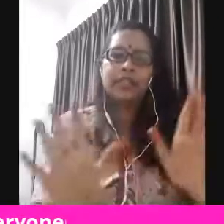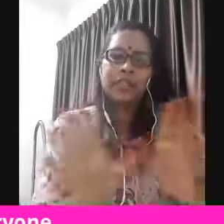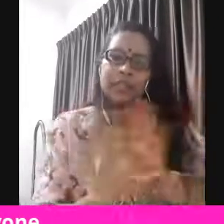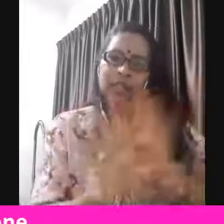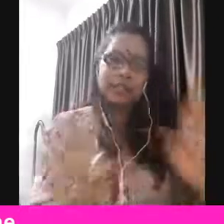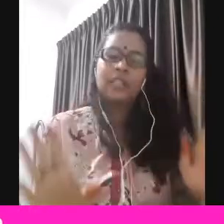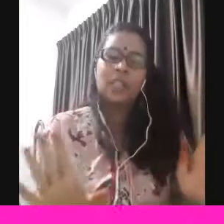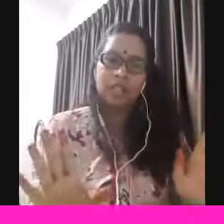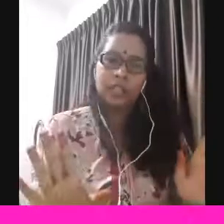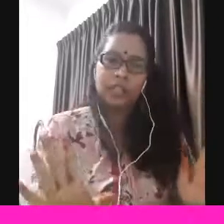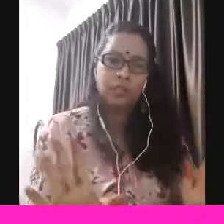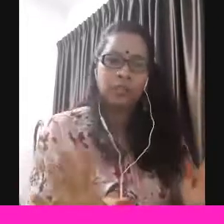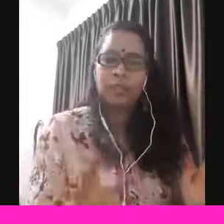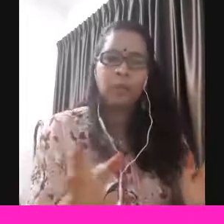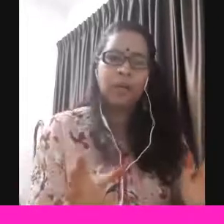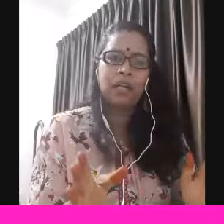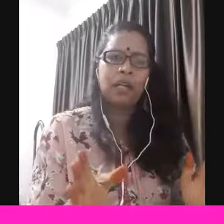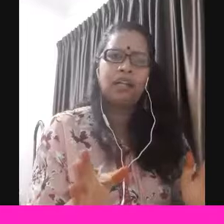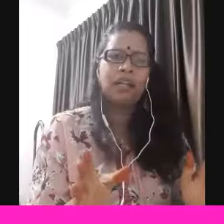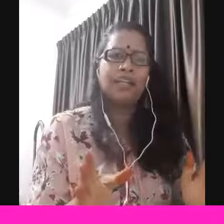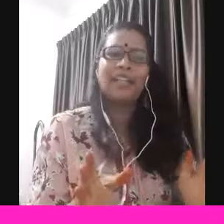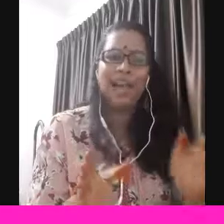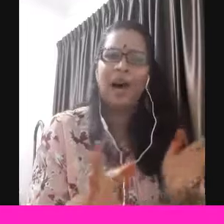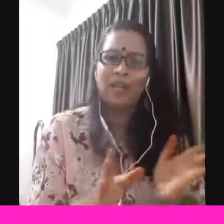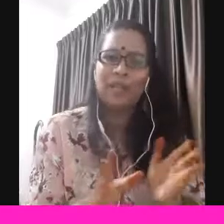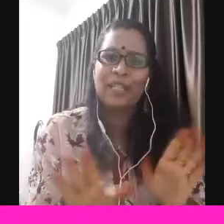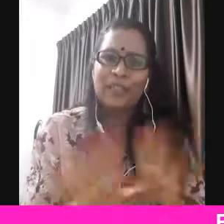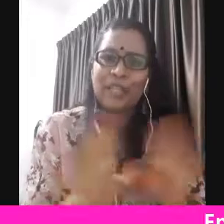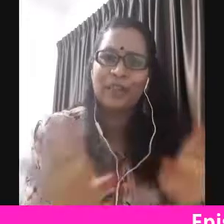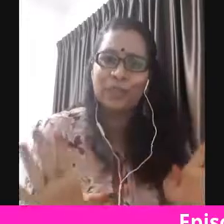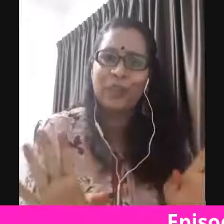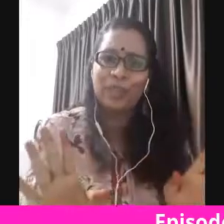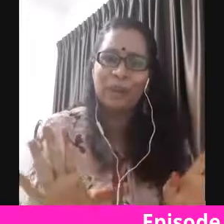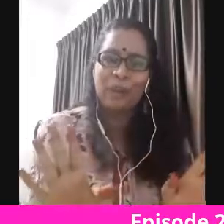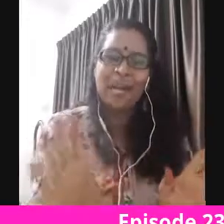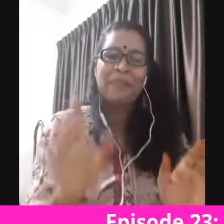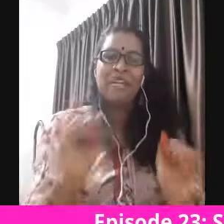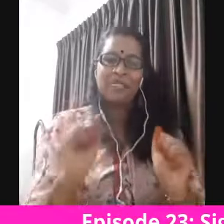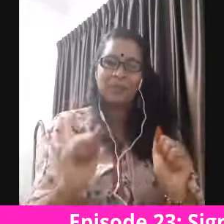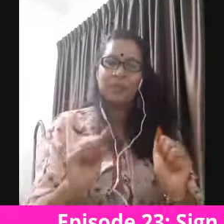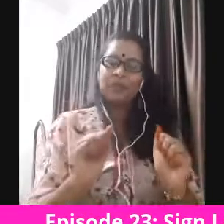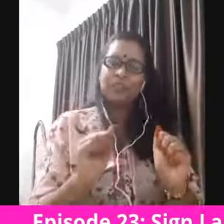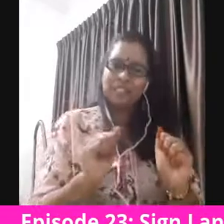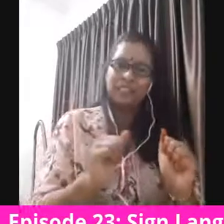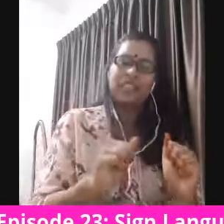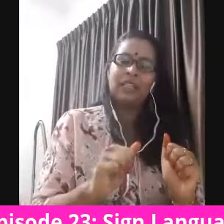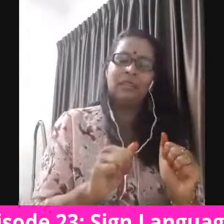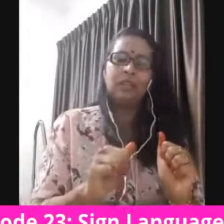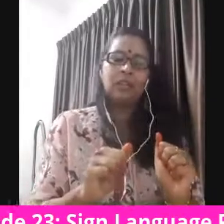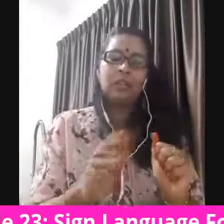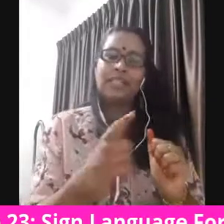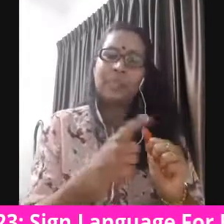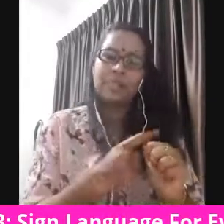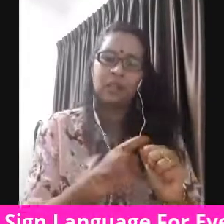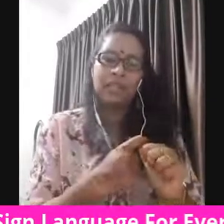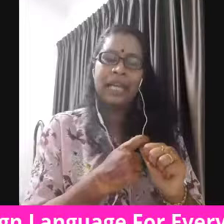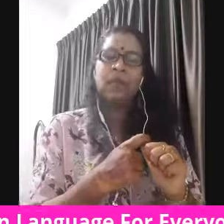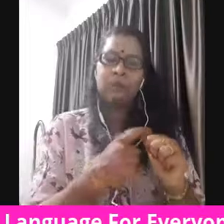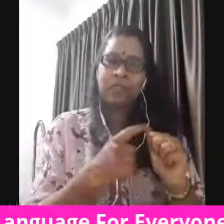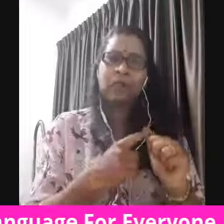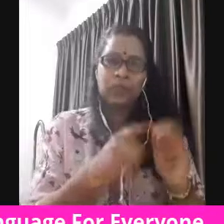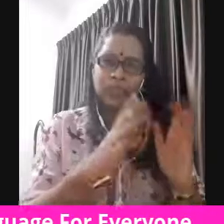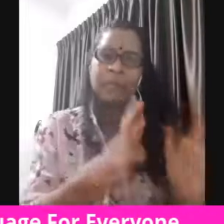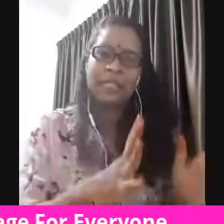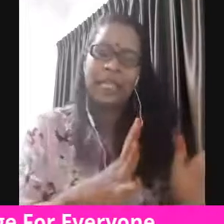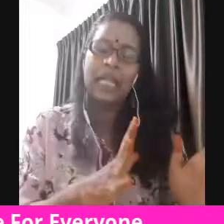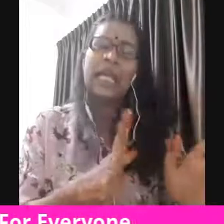our degree. That's all. For diploma, Mm-hmm. nowadays they got no diploma. So for a Mm-hmm. degree, they will got one subject only, and